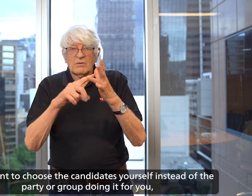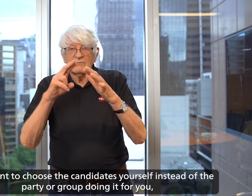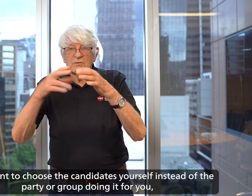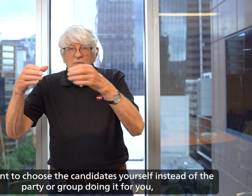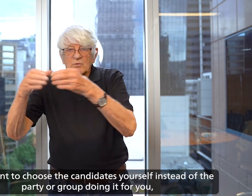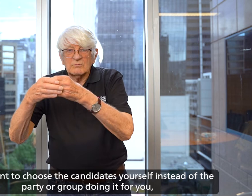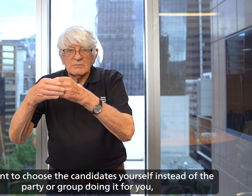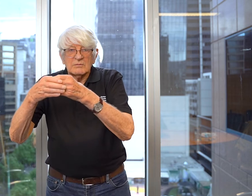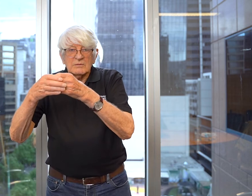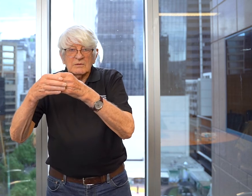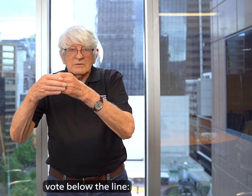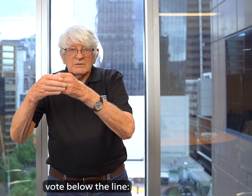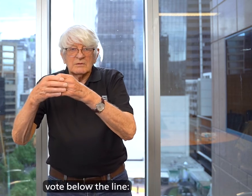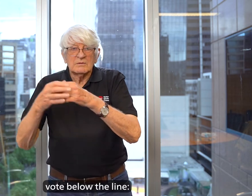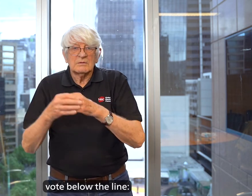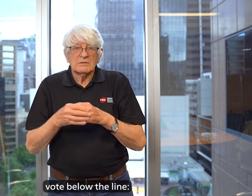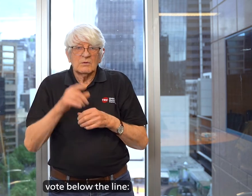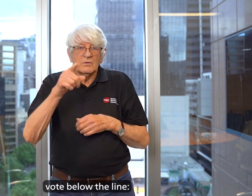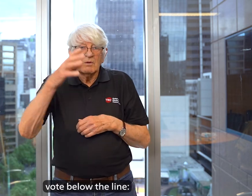doing it for you, vote below the line.